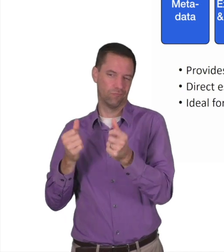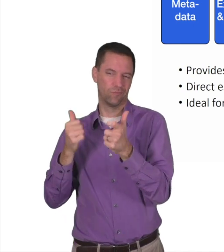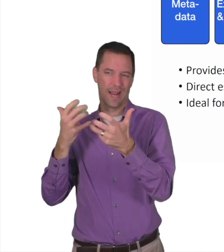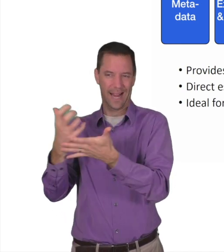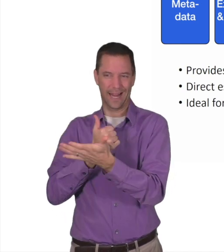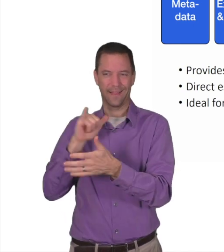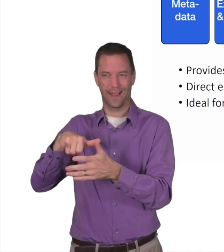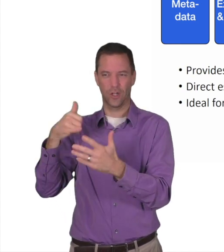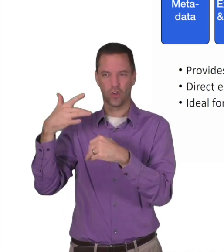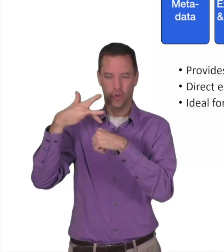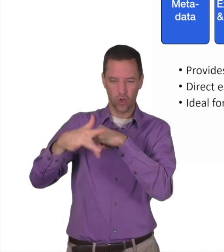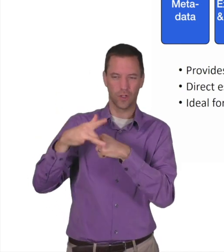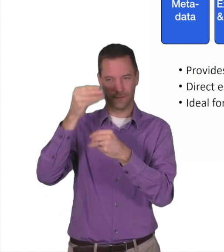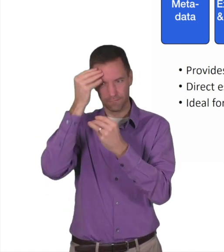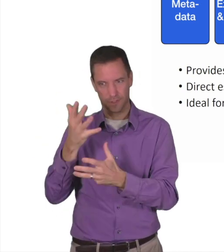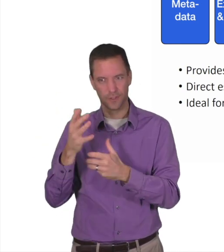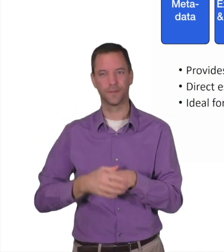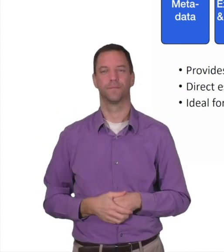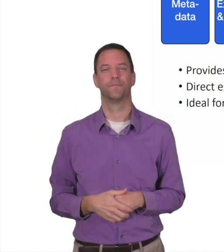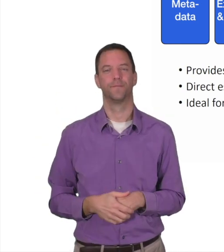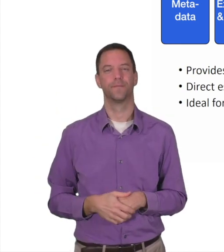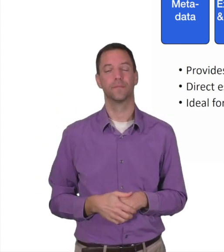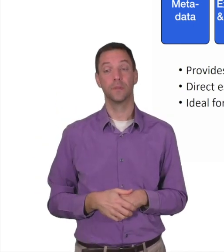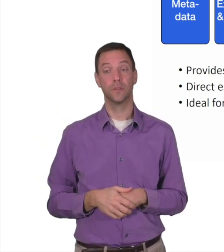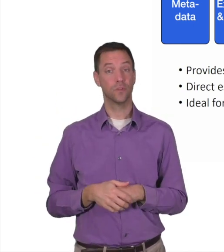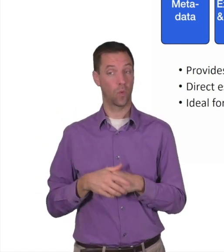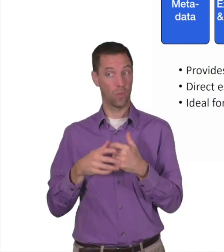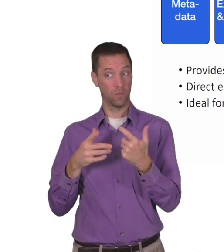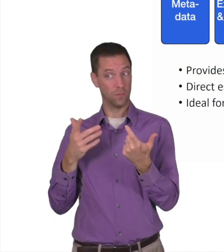It just seems to be a little bit of an easier way to collect that information.